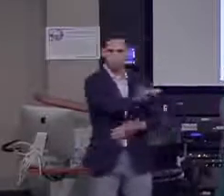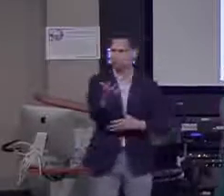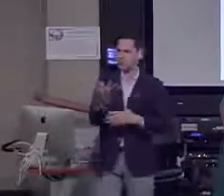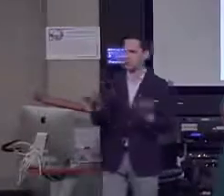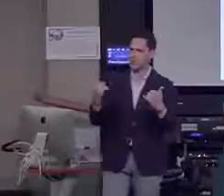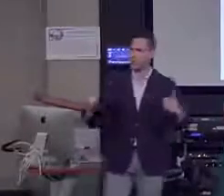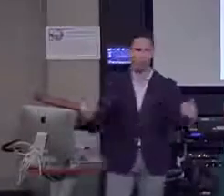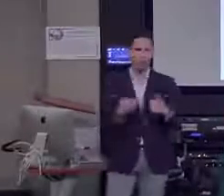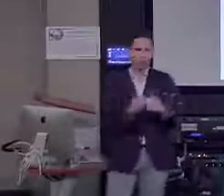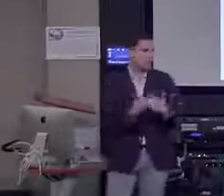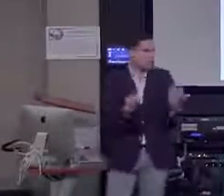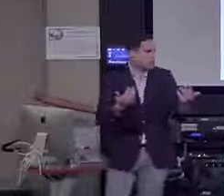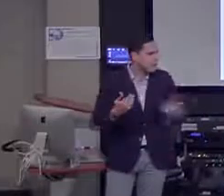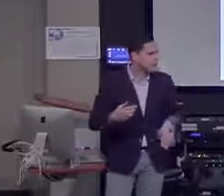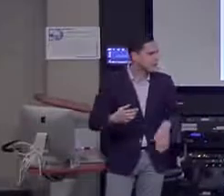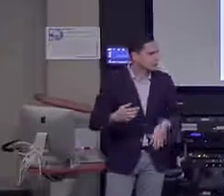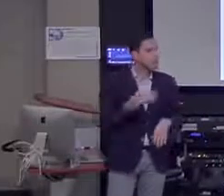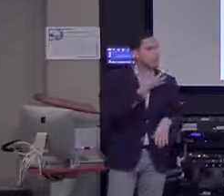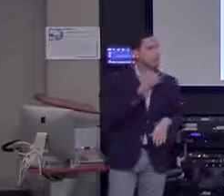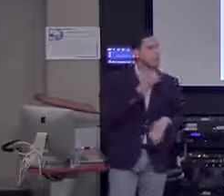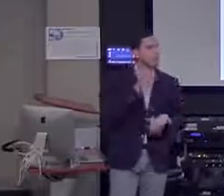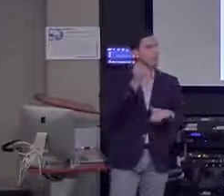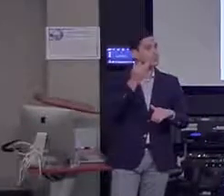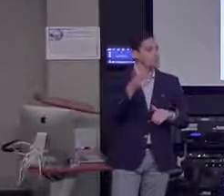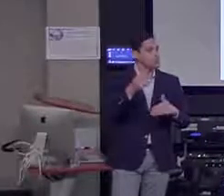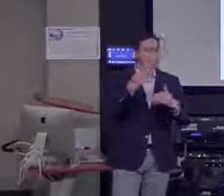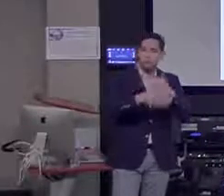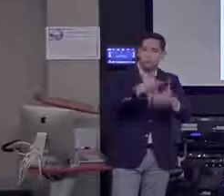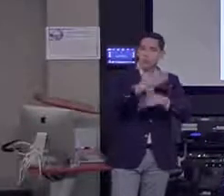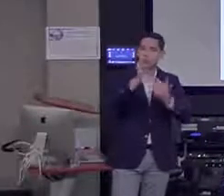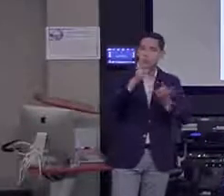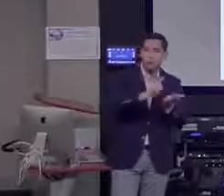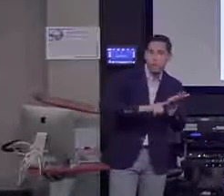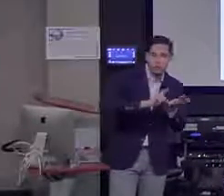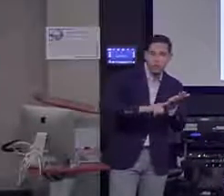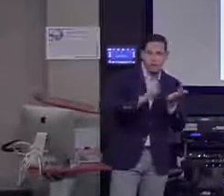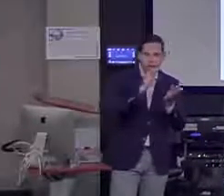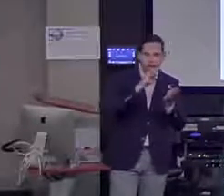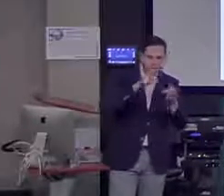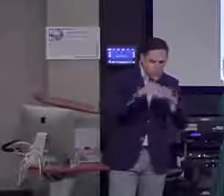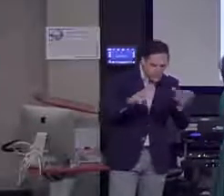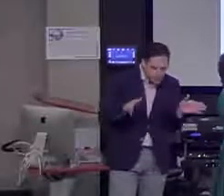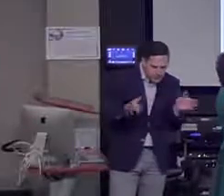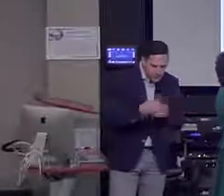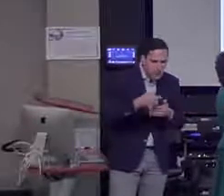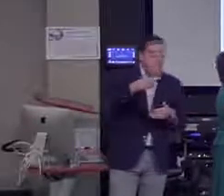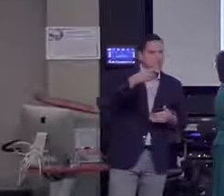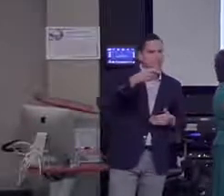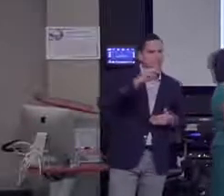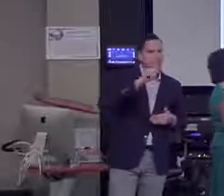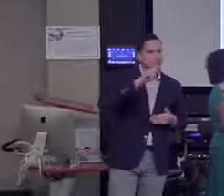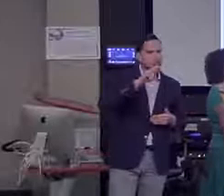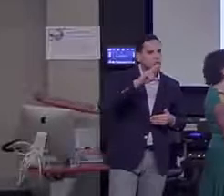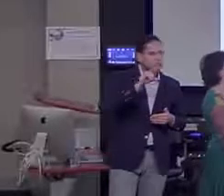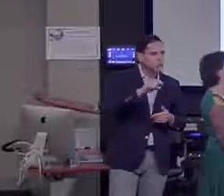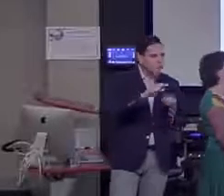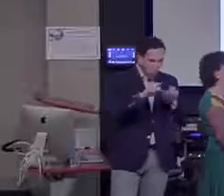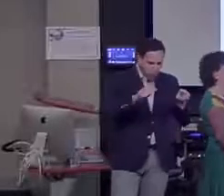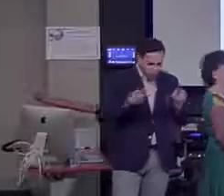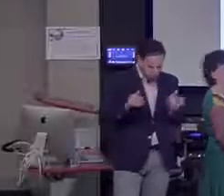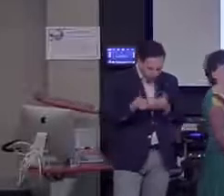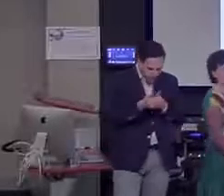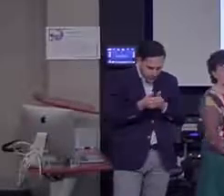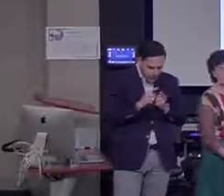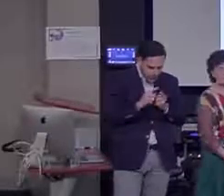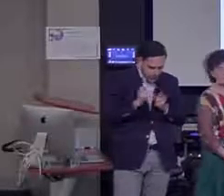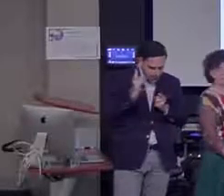we can not only do research in Pasteur's Quadrant, but whether we can also leap beyond it to help families,